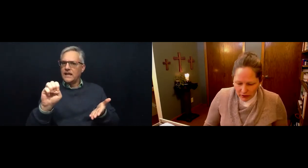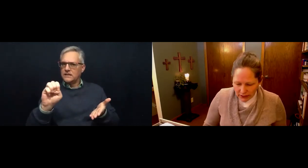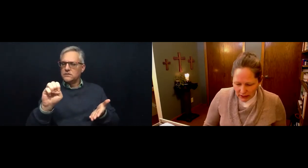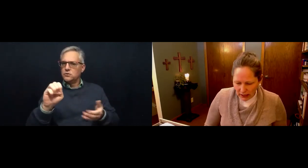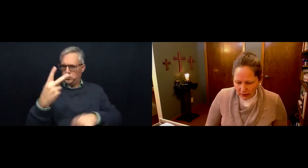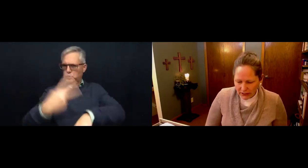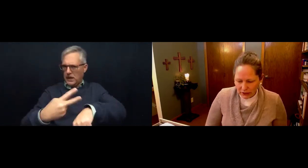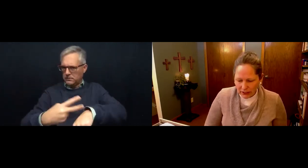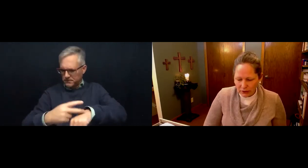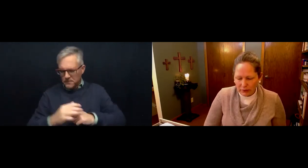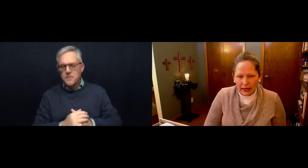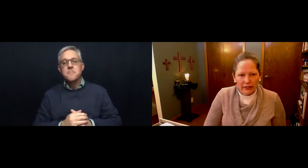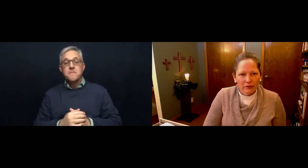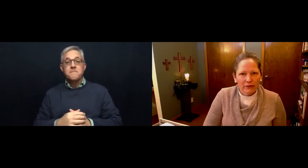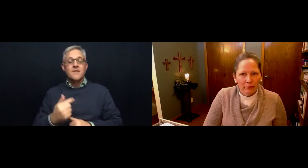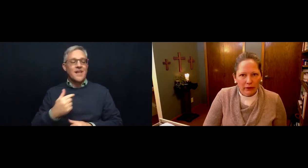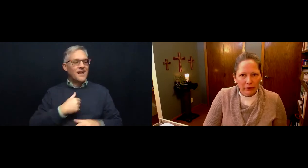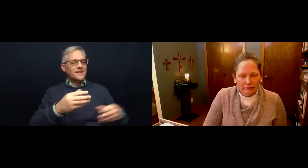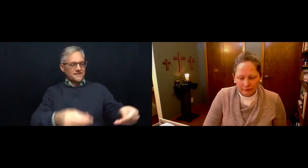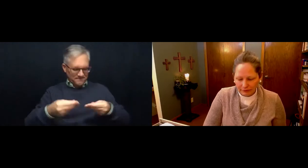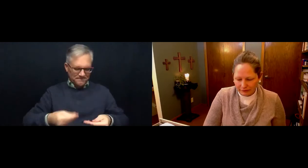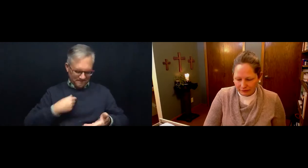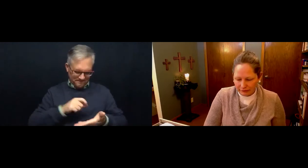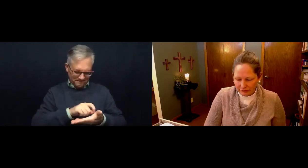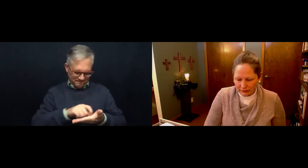The first time I started to write November.